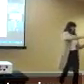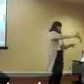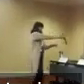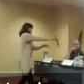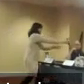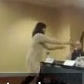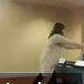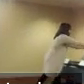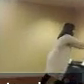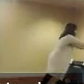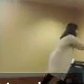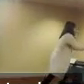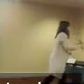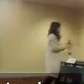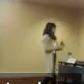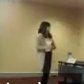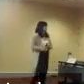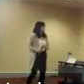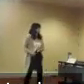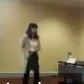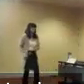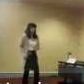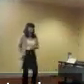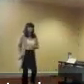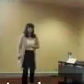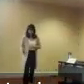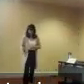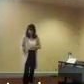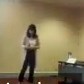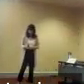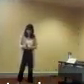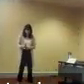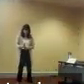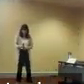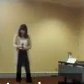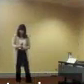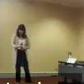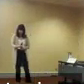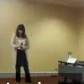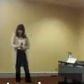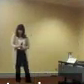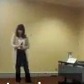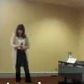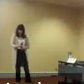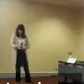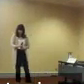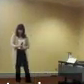needs. Basic needs. That's a. It didn't really exactly fit into mine, but